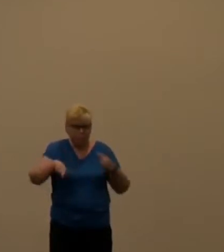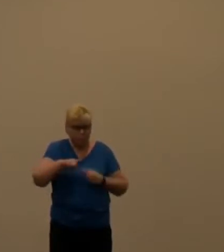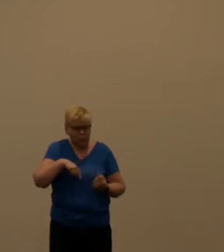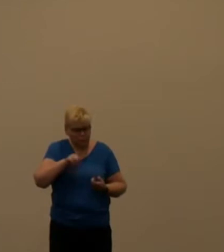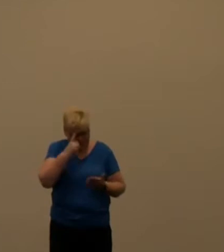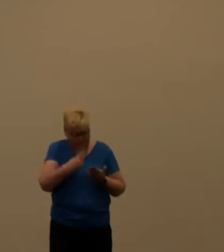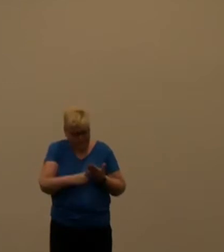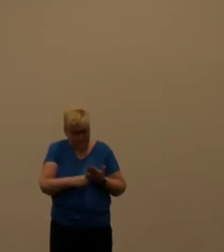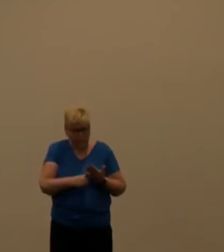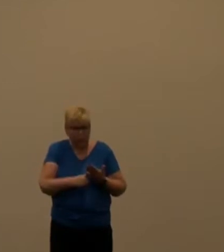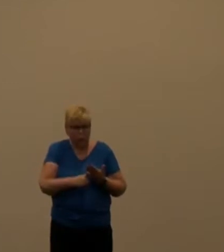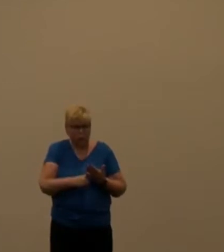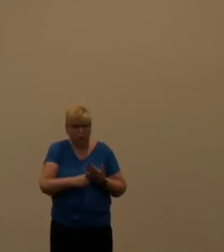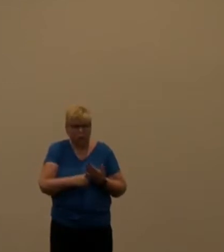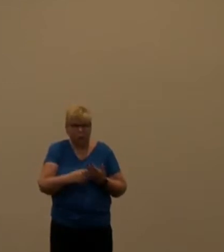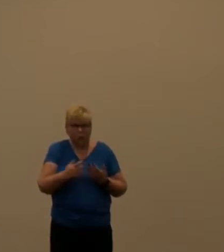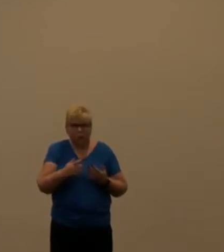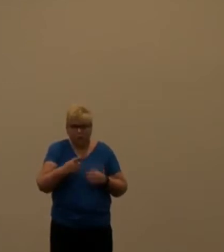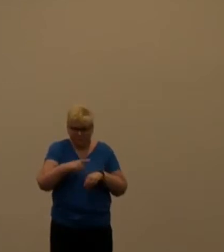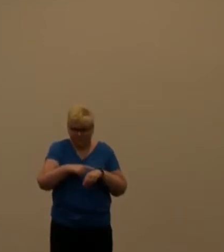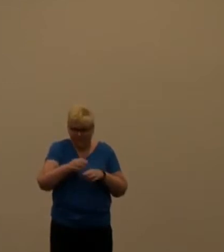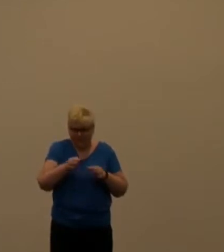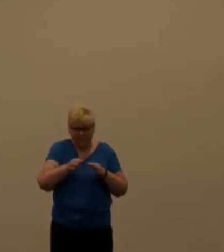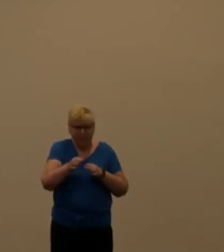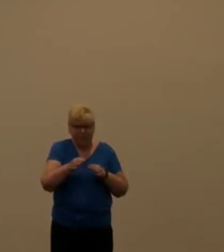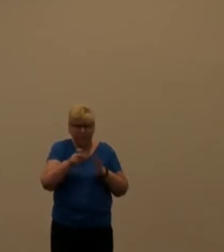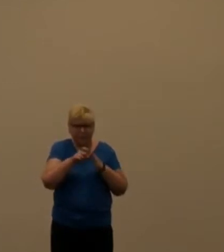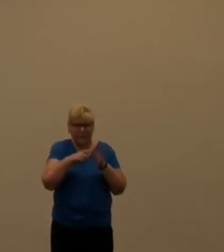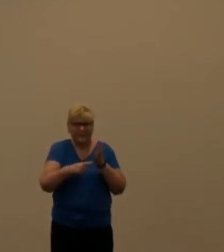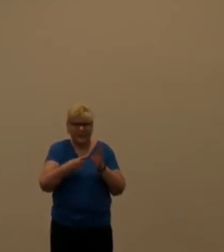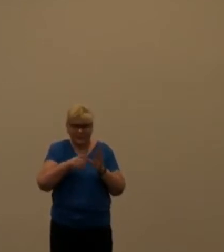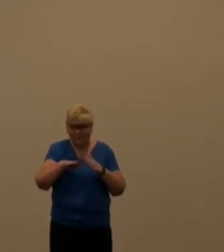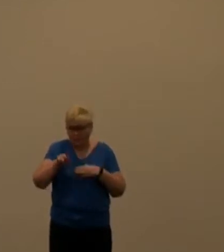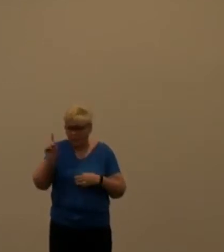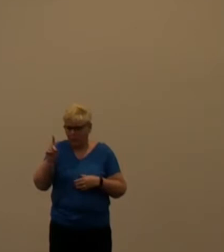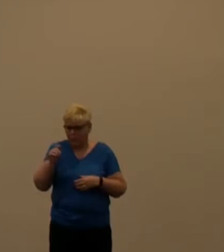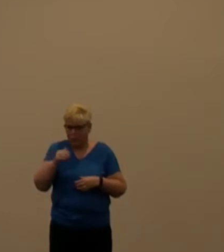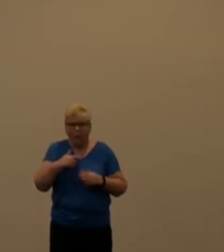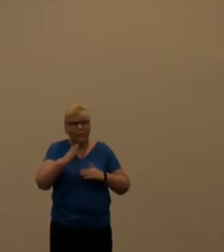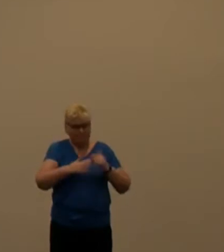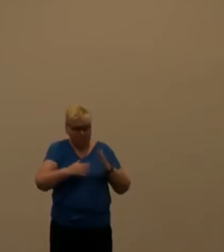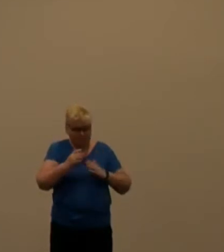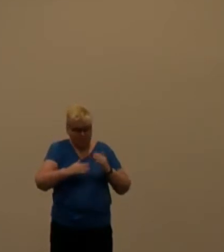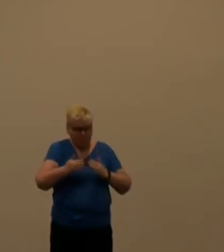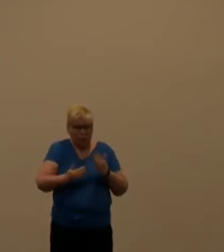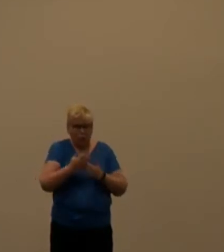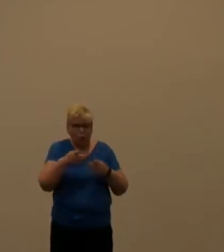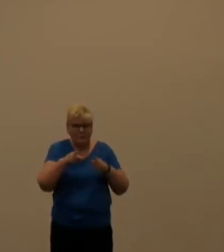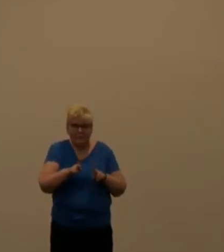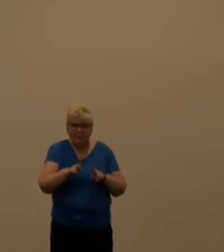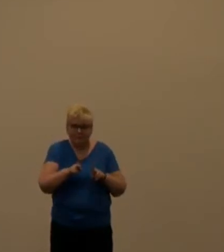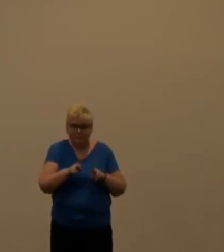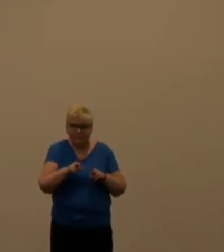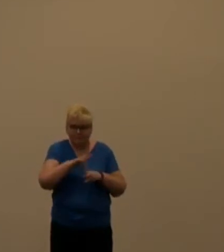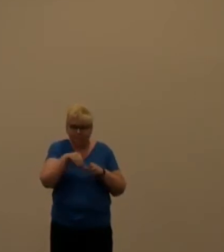do the type where we took the data from premise to online, and we built up a whole new system in